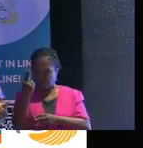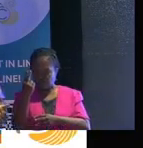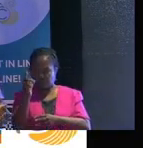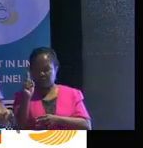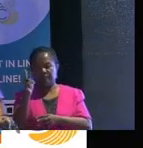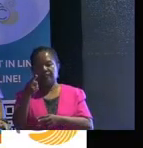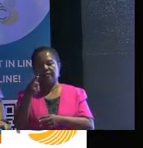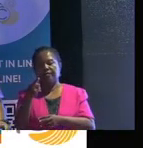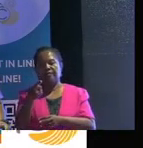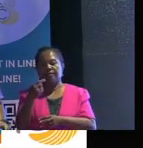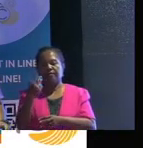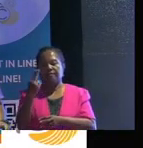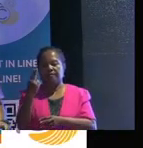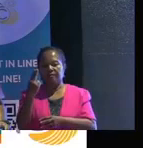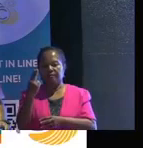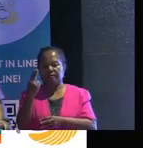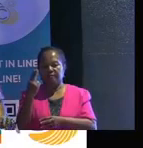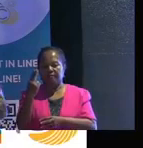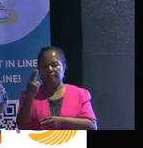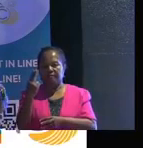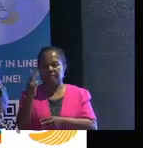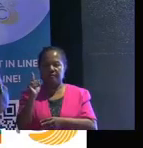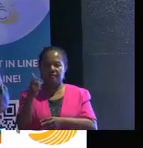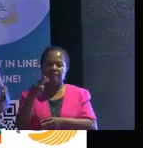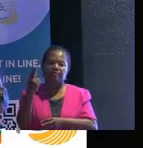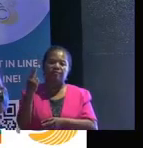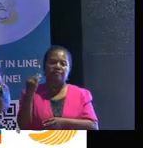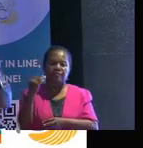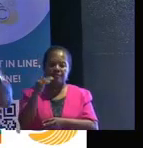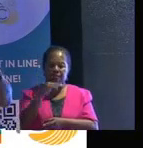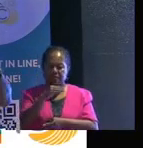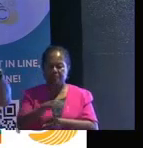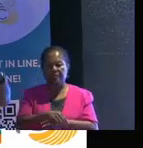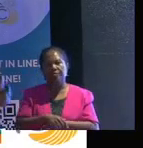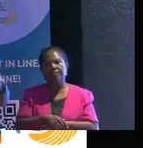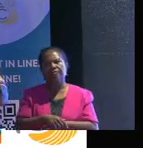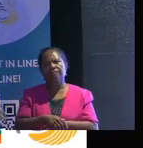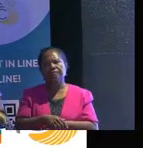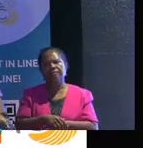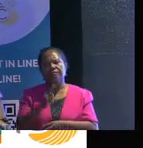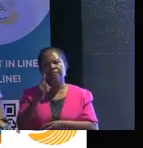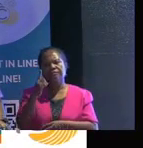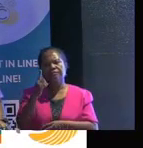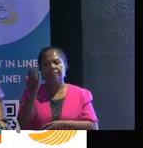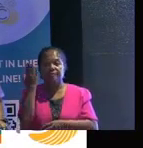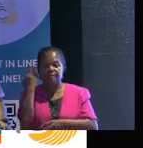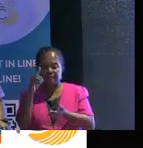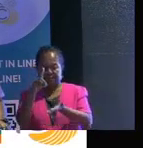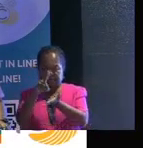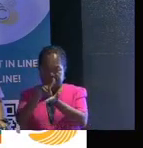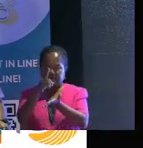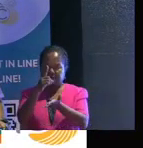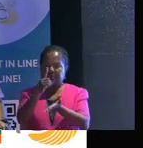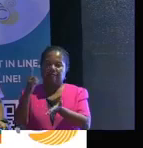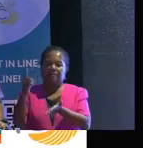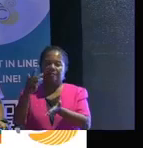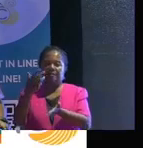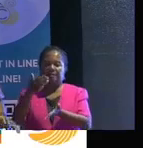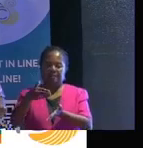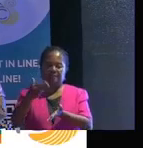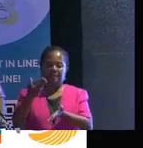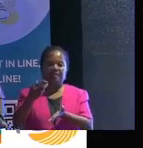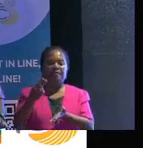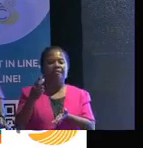First component of 2,200 kina was incurred prior to 1/1/93. So